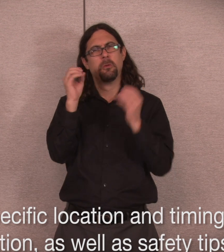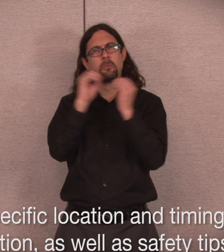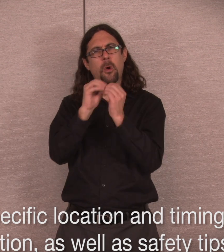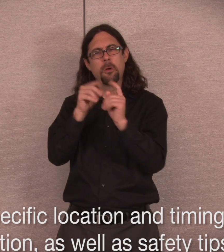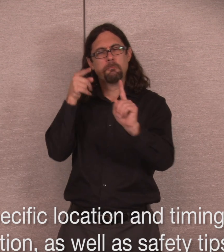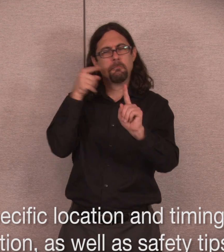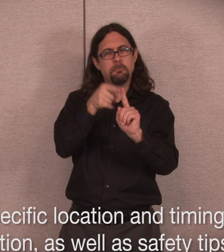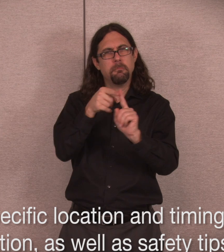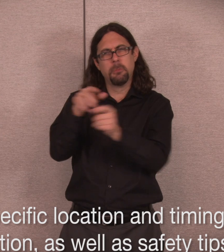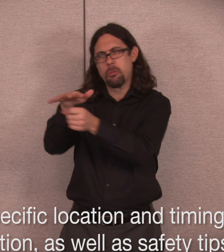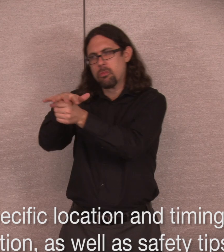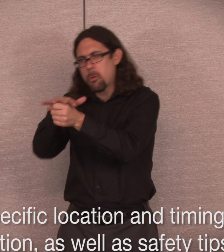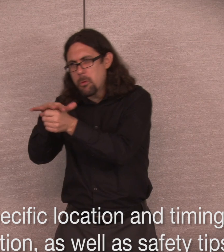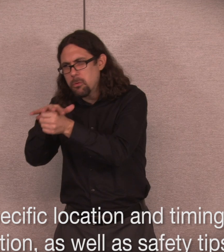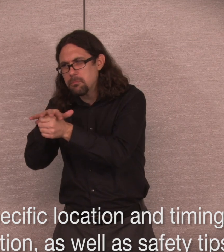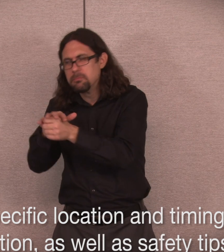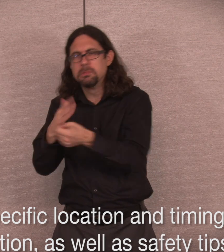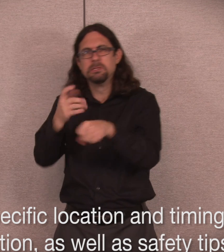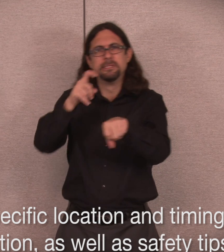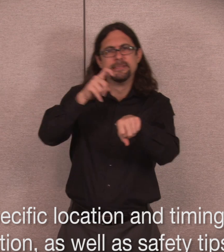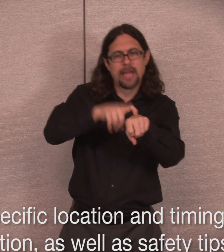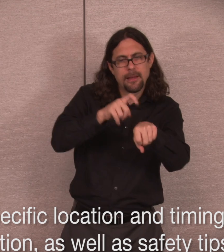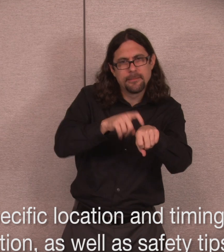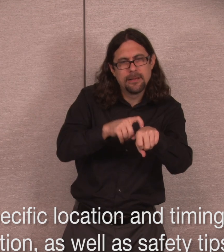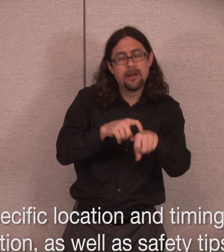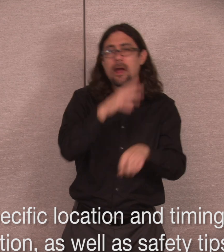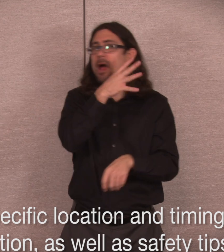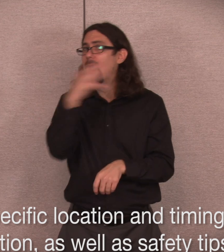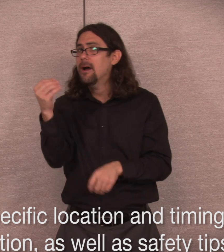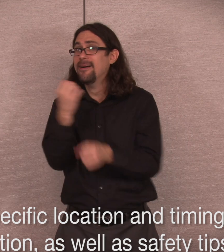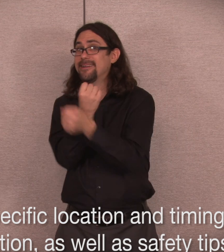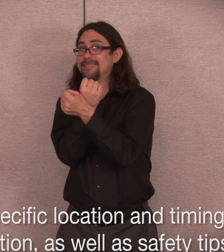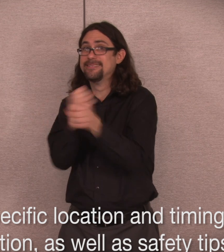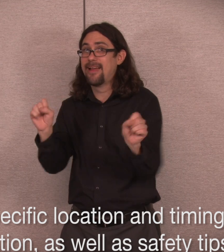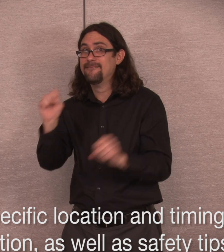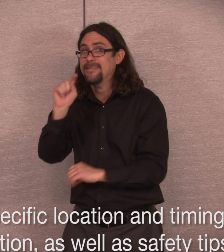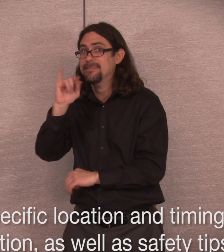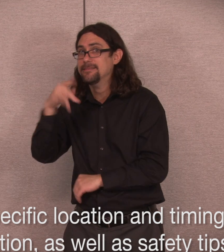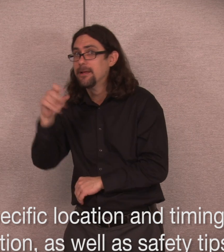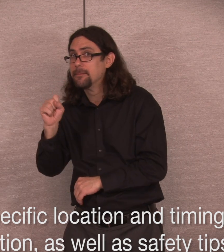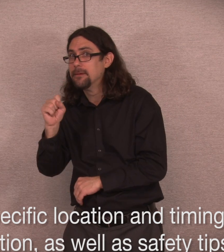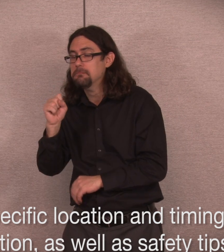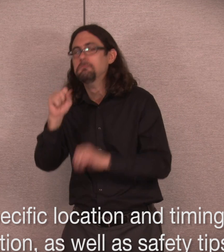For specific location and timing information, as well as safety tips,